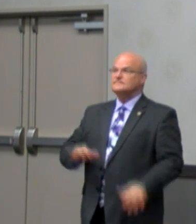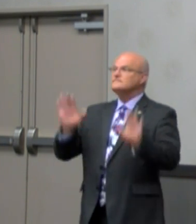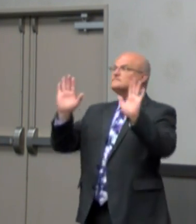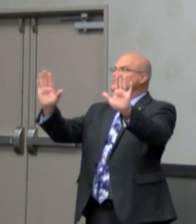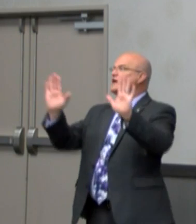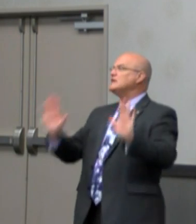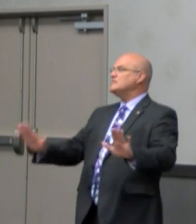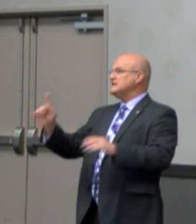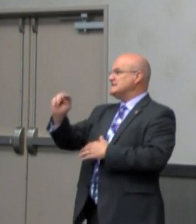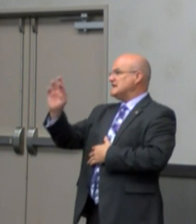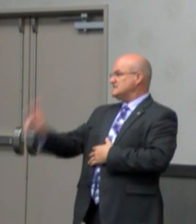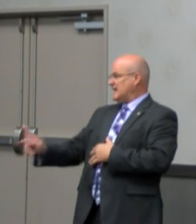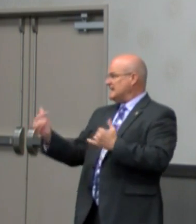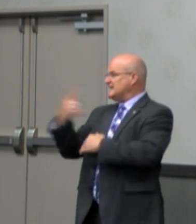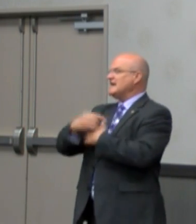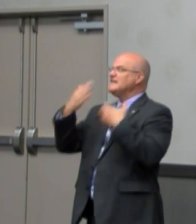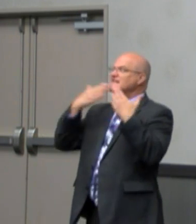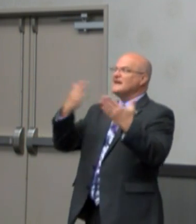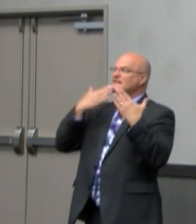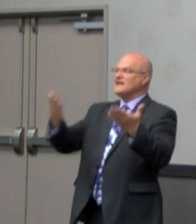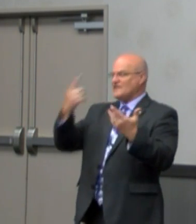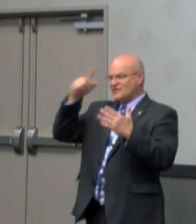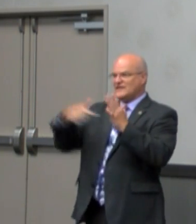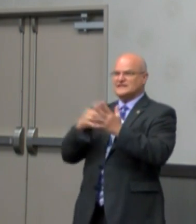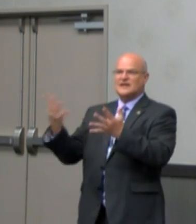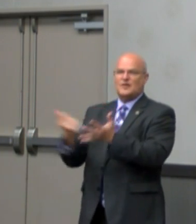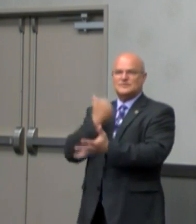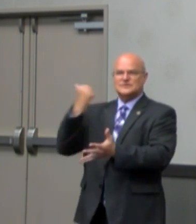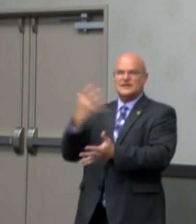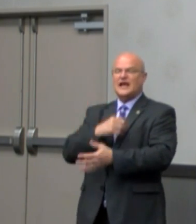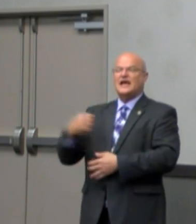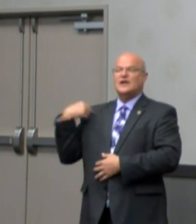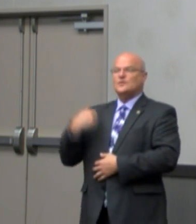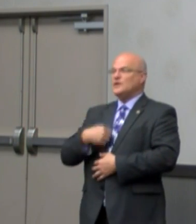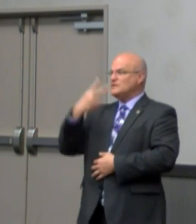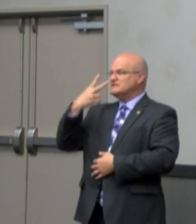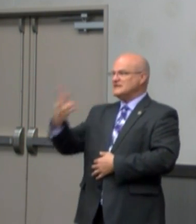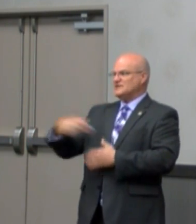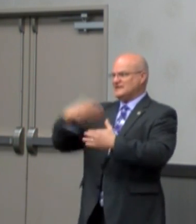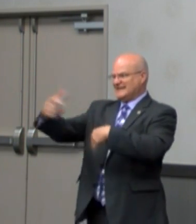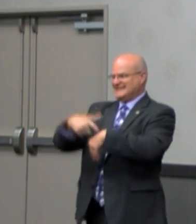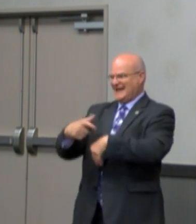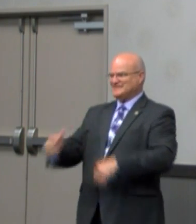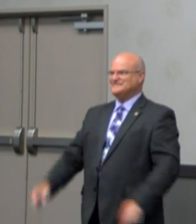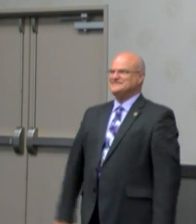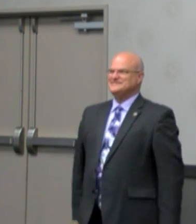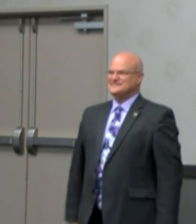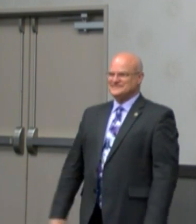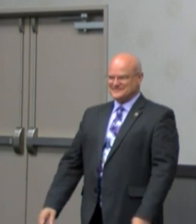Great to be in Texarkana today. Thank you for this opportunity, and we will see you next time.